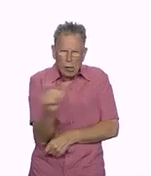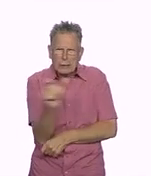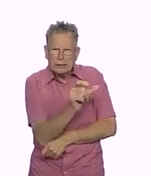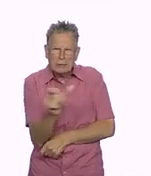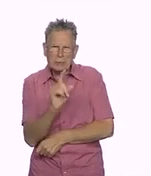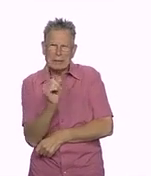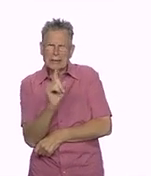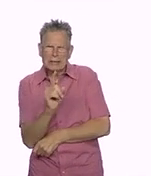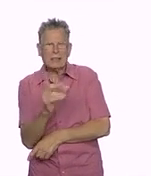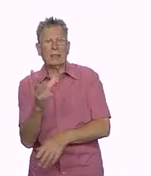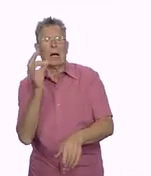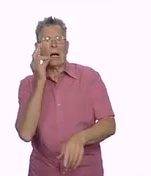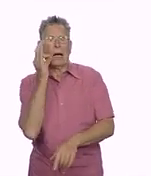jargon.